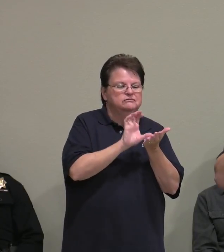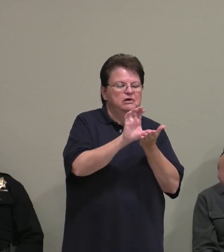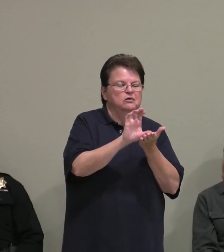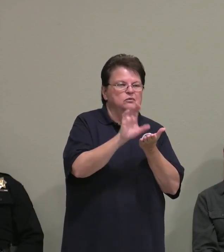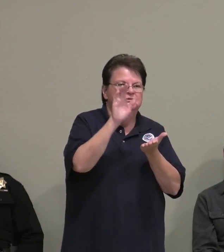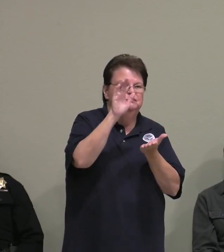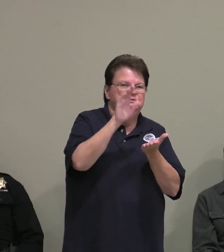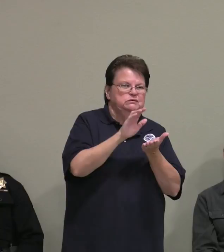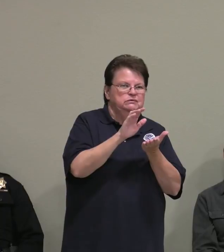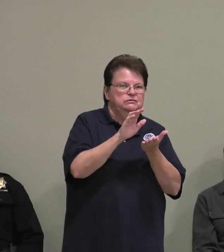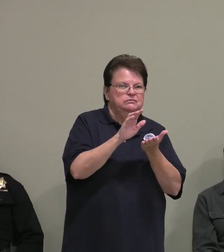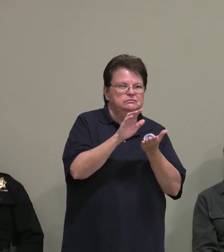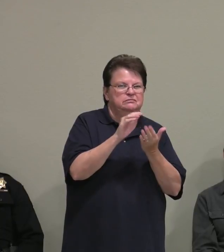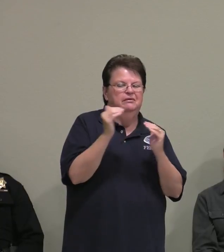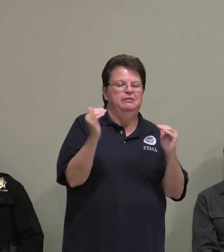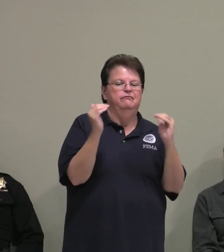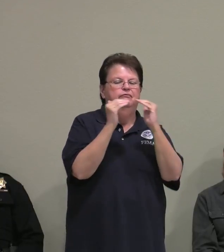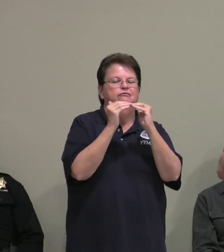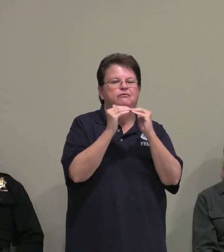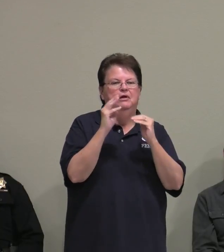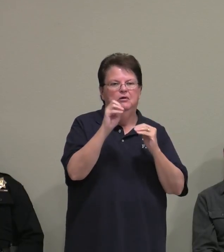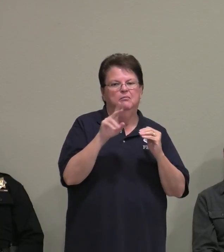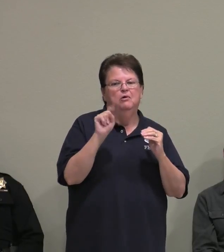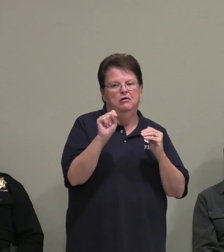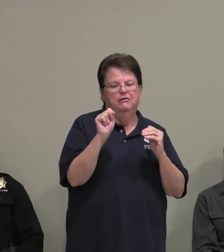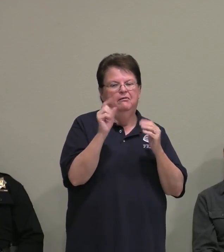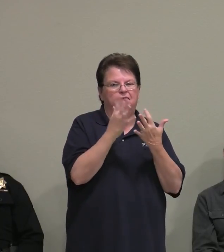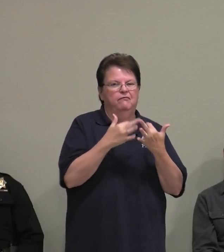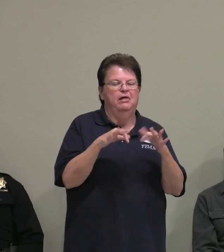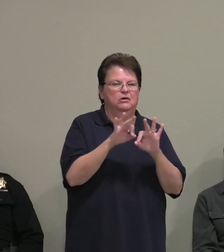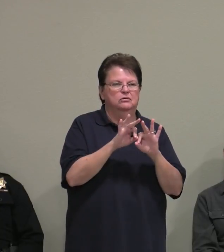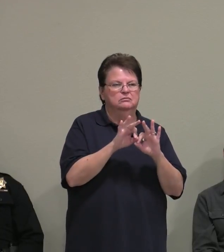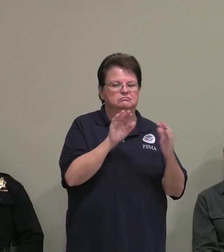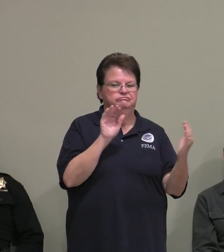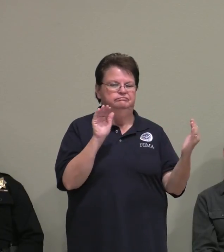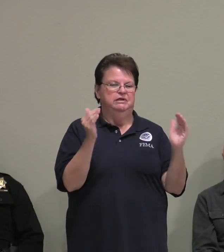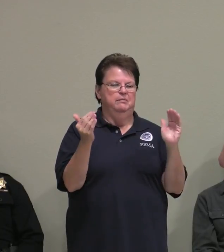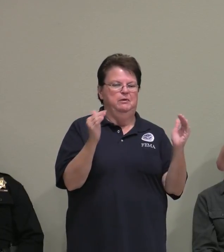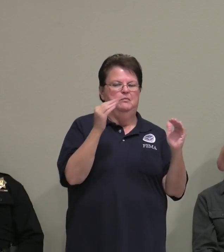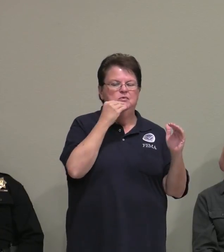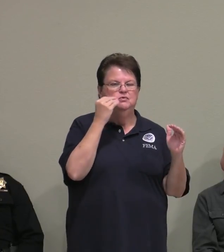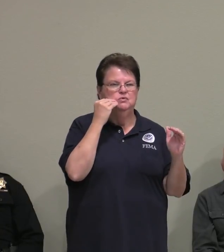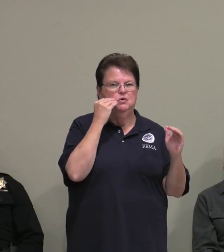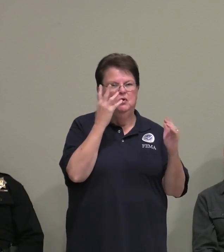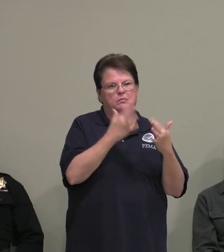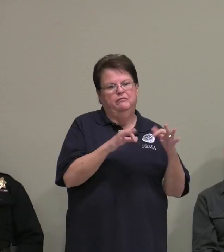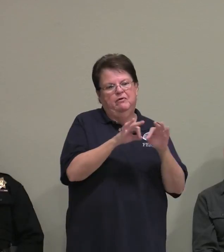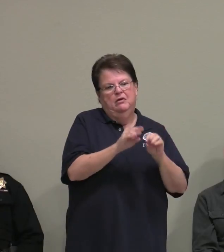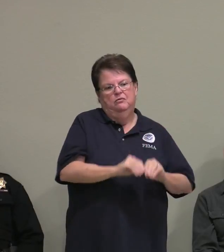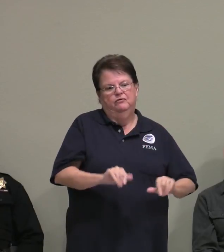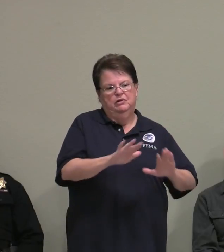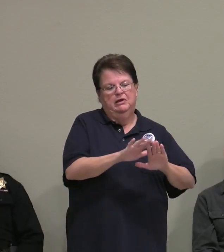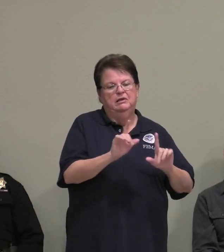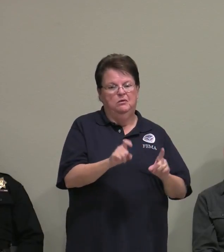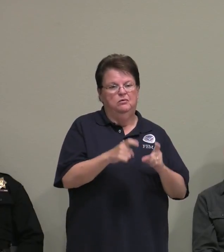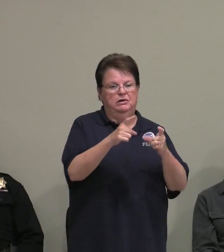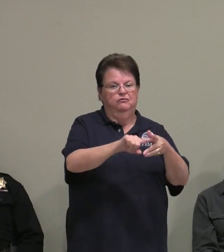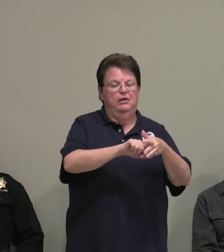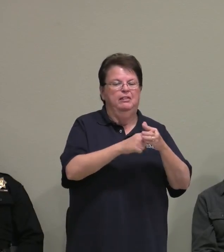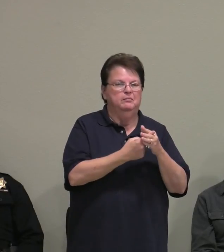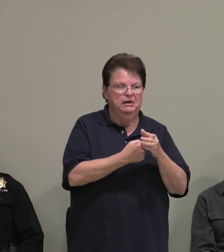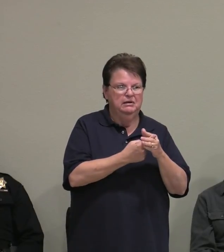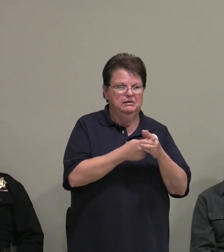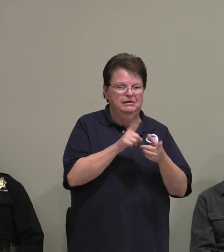amount. It's called fair market value. It's, you know, it's the price of a comparable home minus the value of your land. And they'll give you that up front